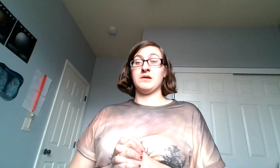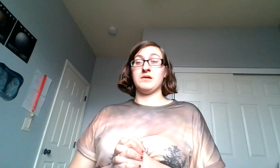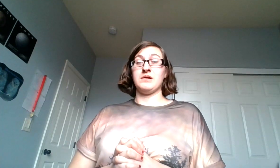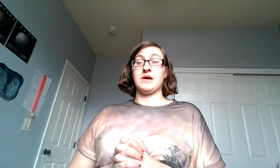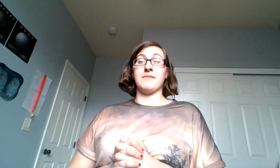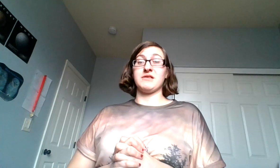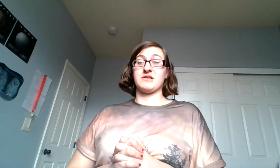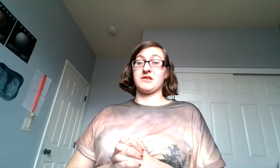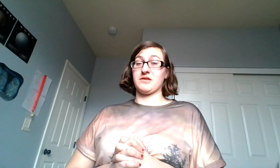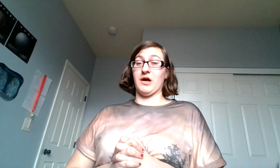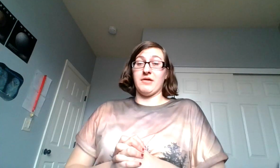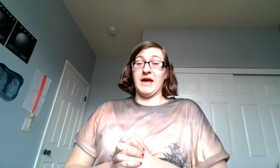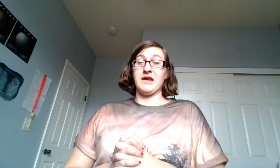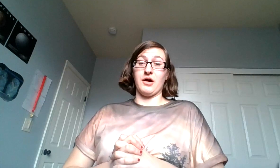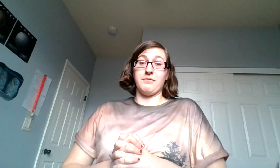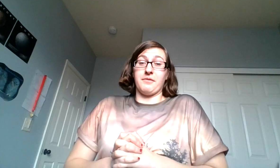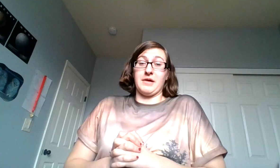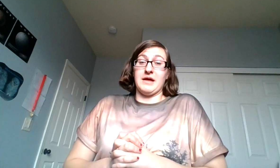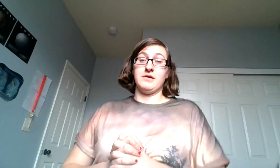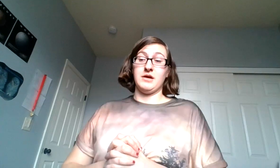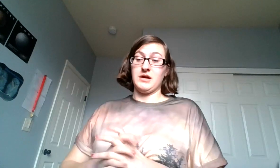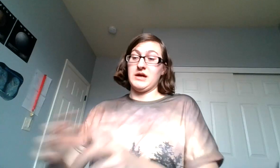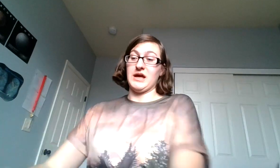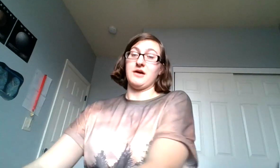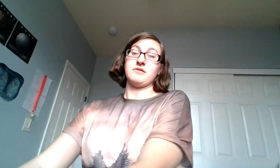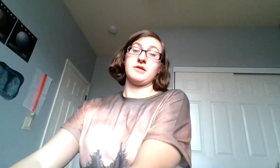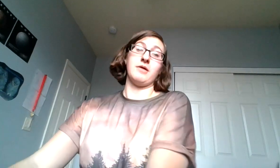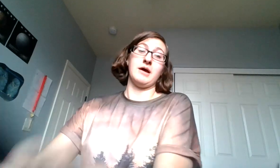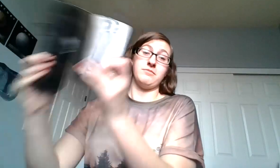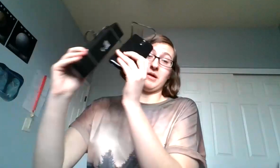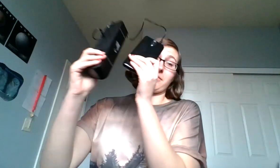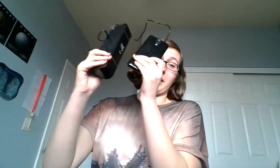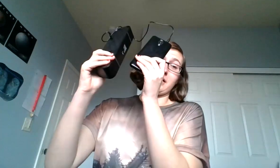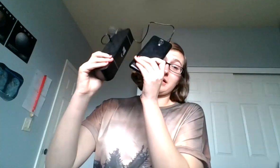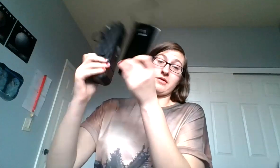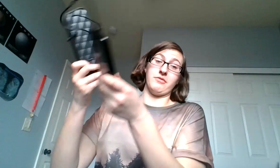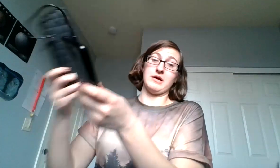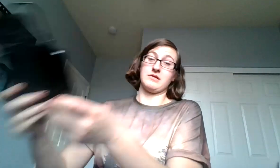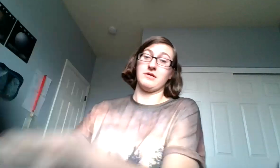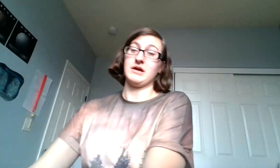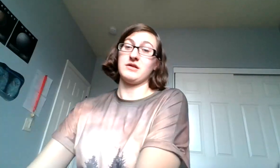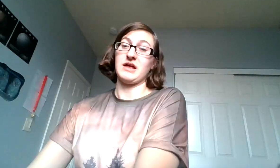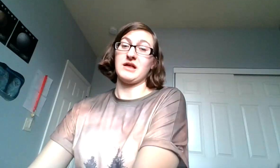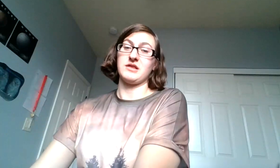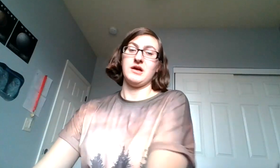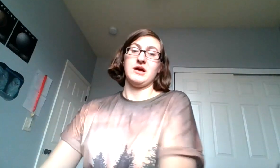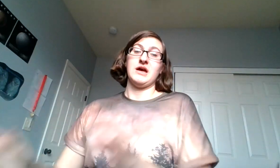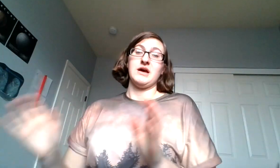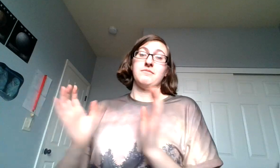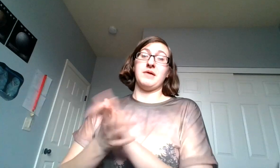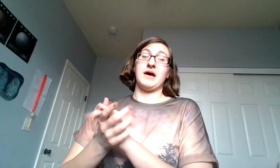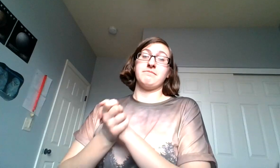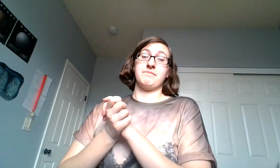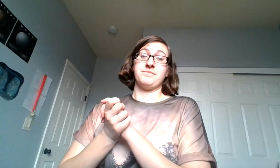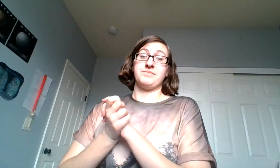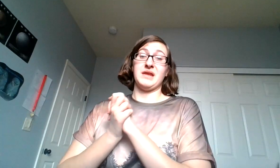I'm gonna go ahead and go for it. And also, be prepared you want to wait to dance. But it's up to